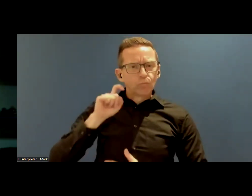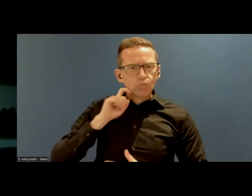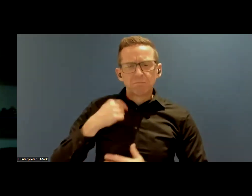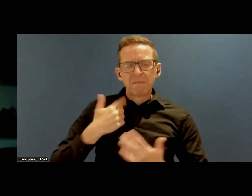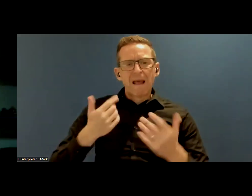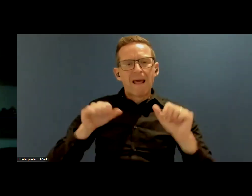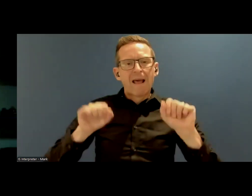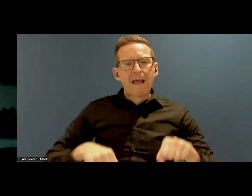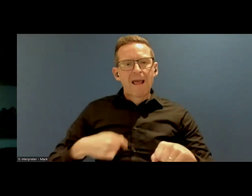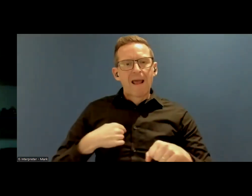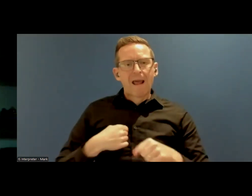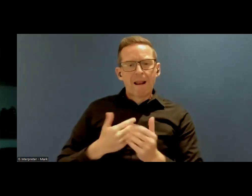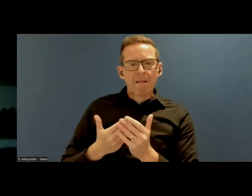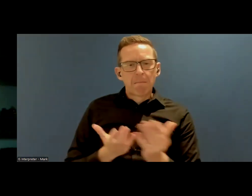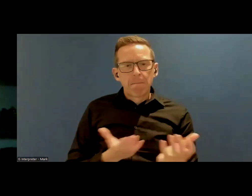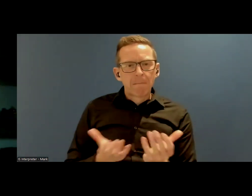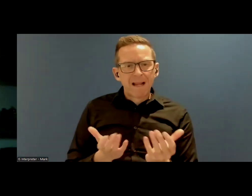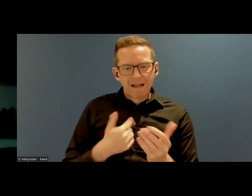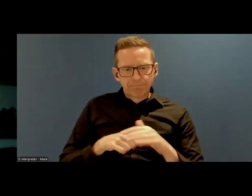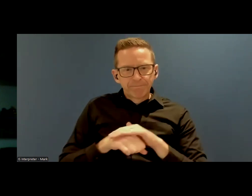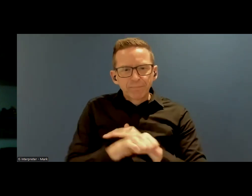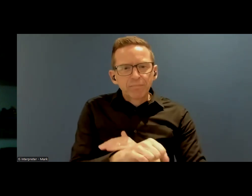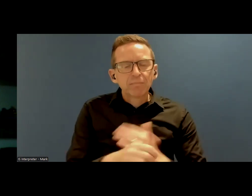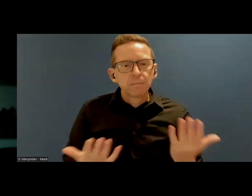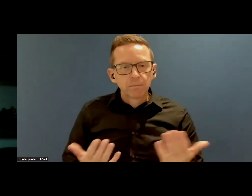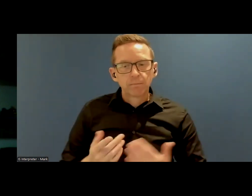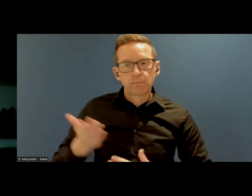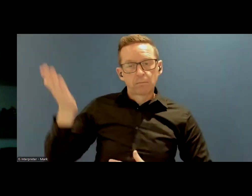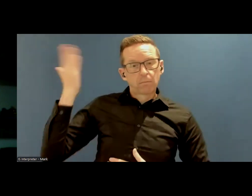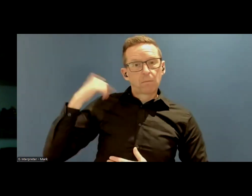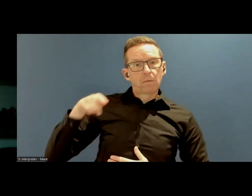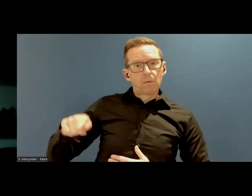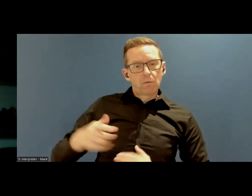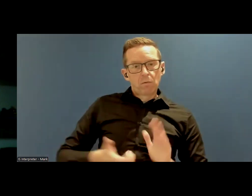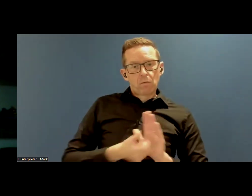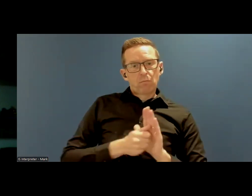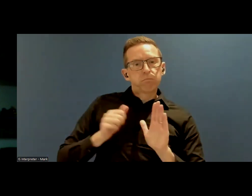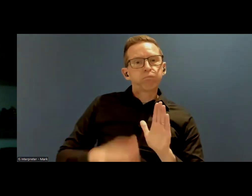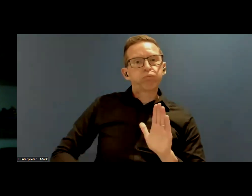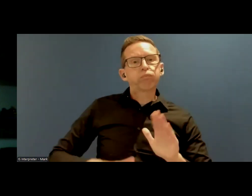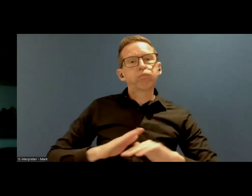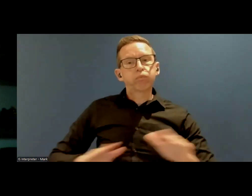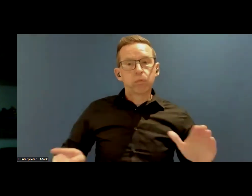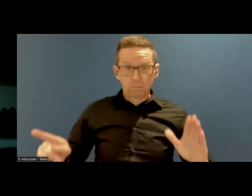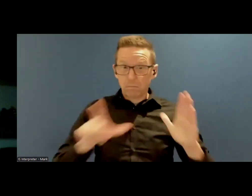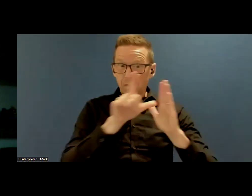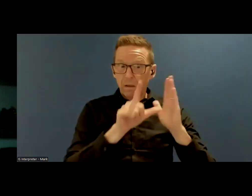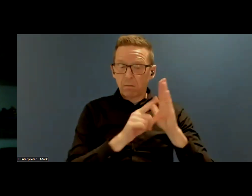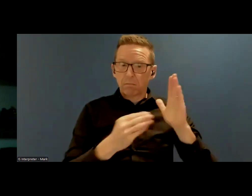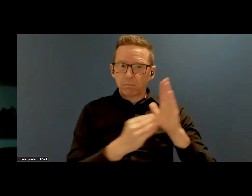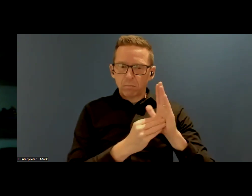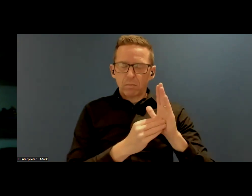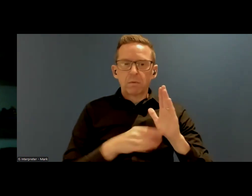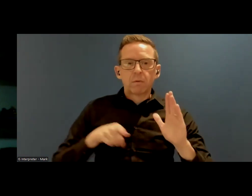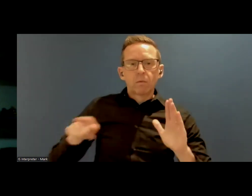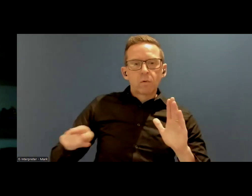abortion was legalized, and the legislation that legalize abortion in this country